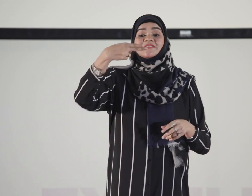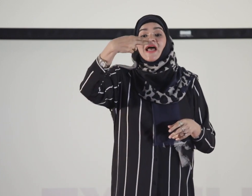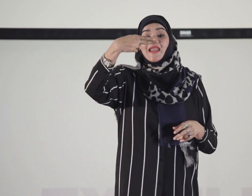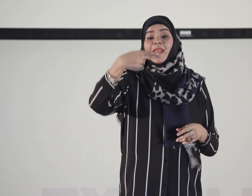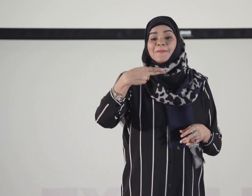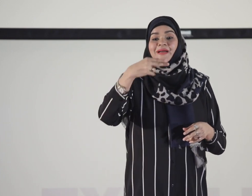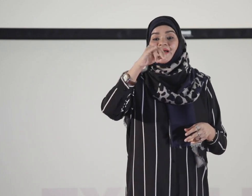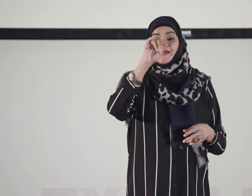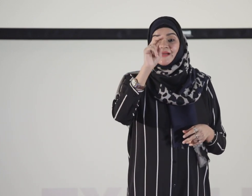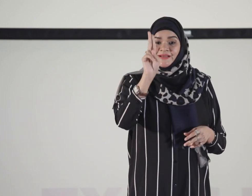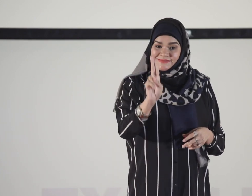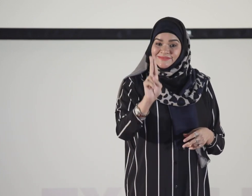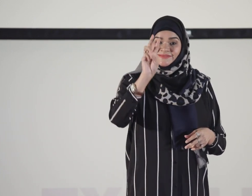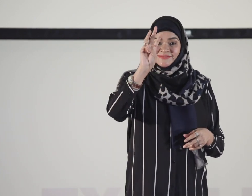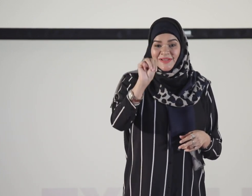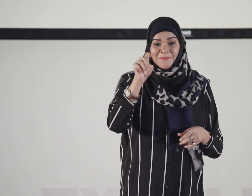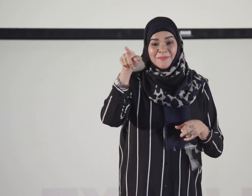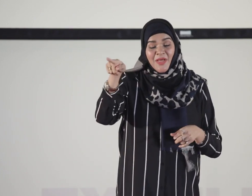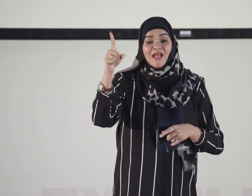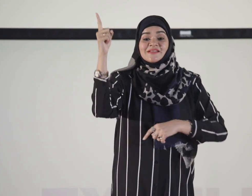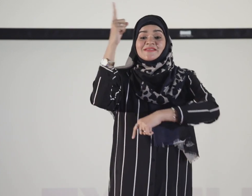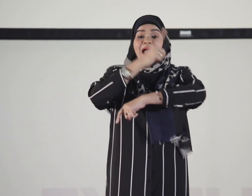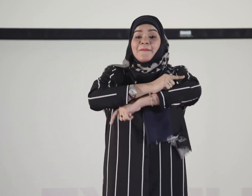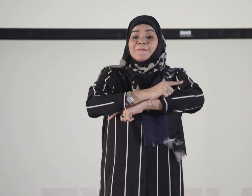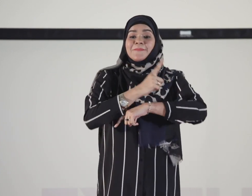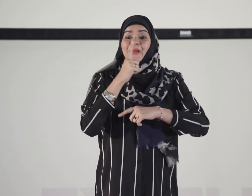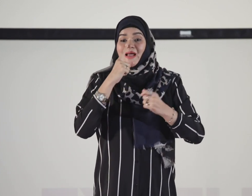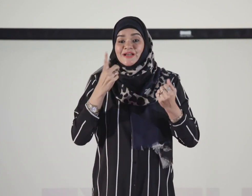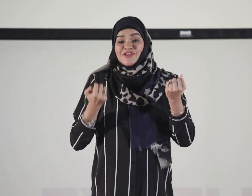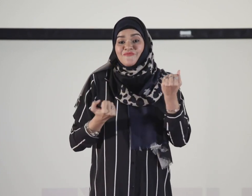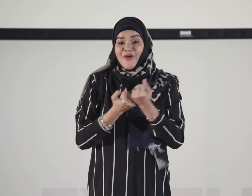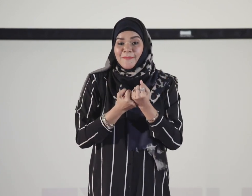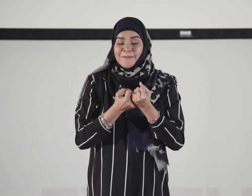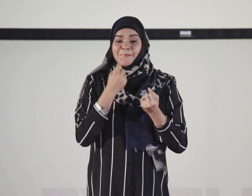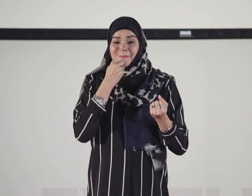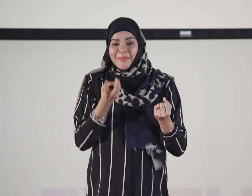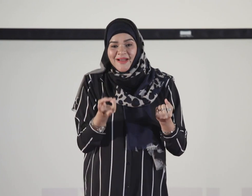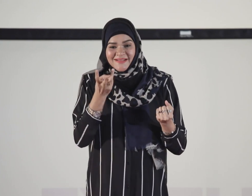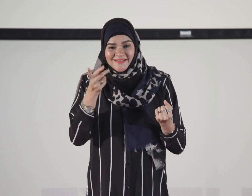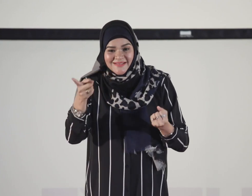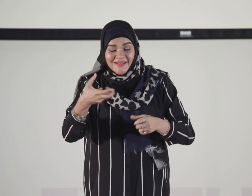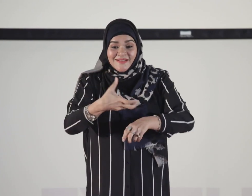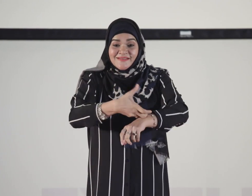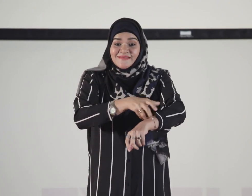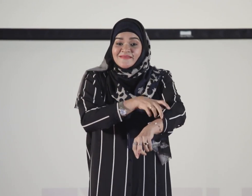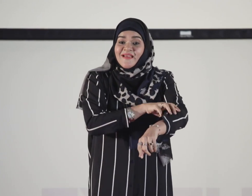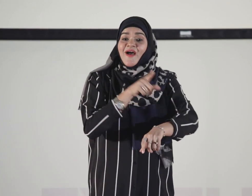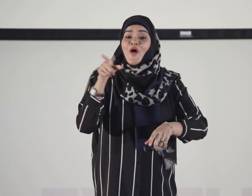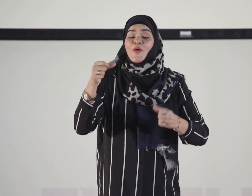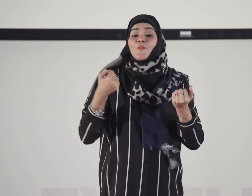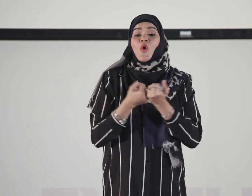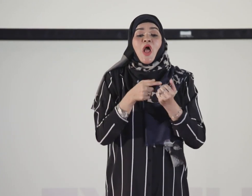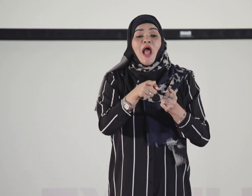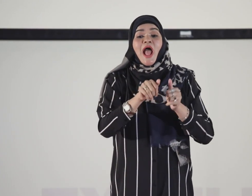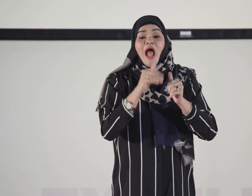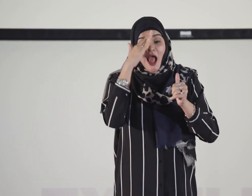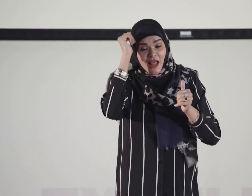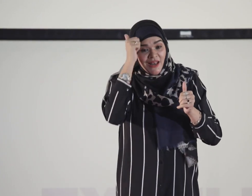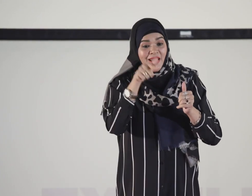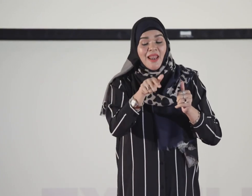deaf woman is able to run her own business. Hum TV invited me for Women's Day program on 8th